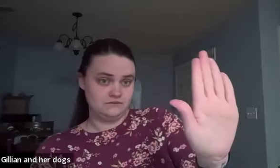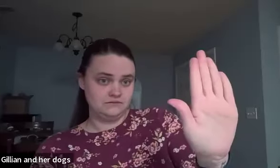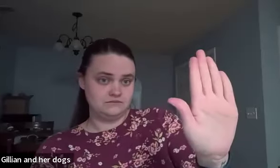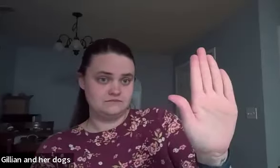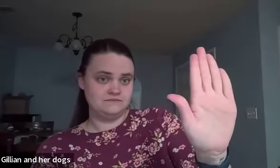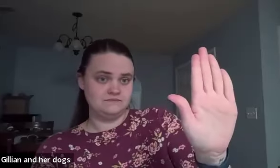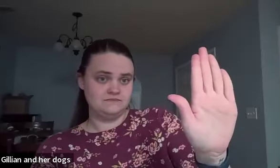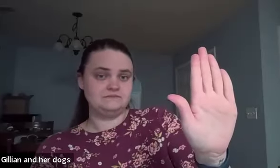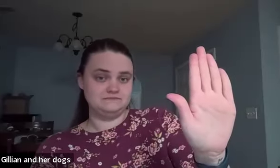your